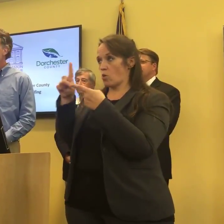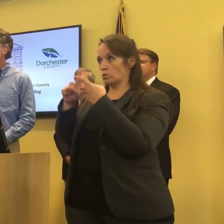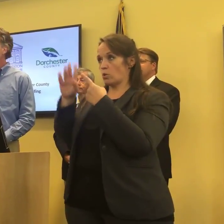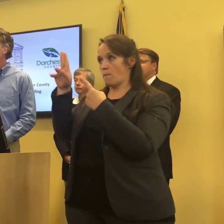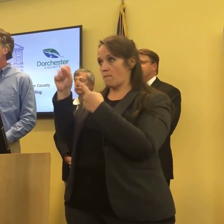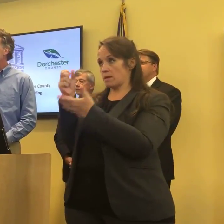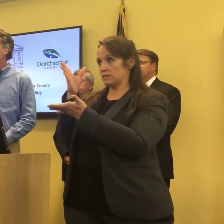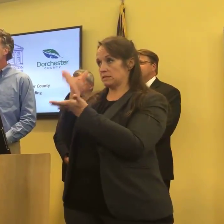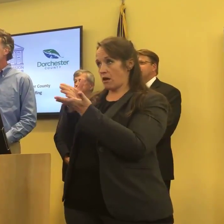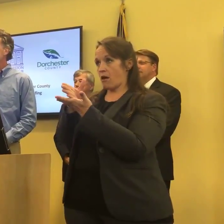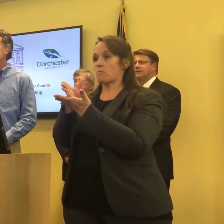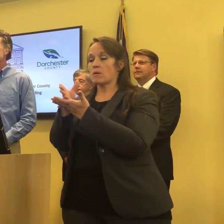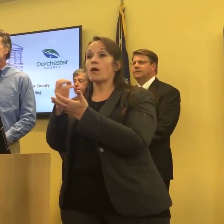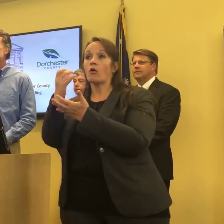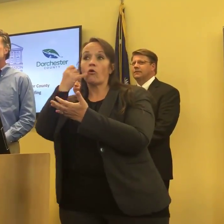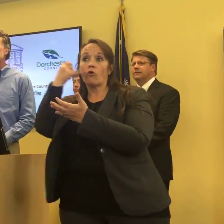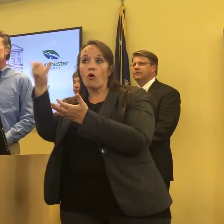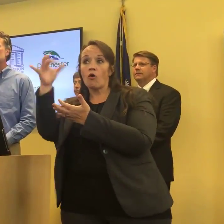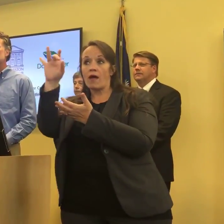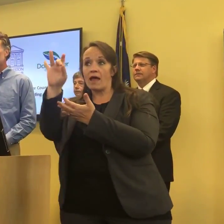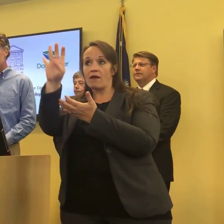call